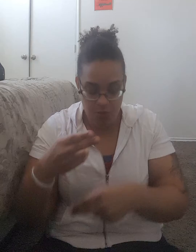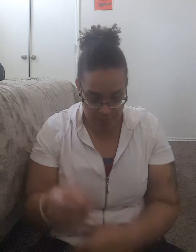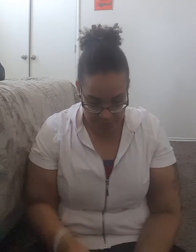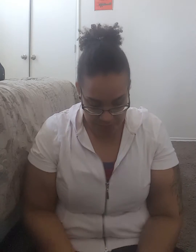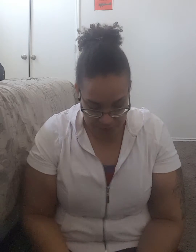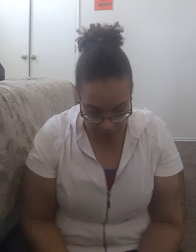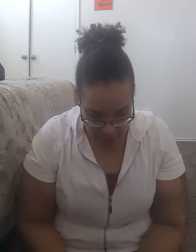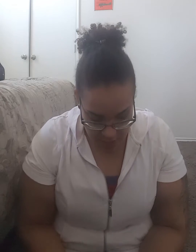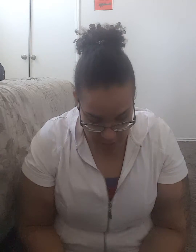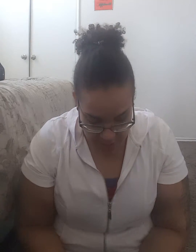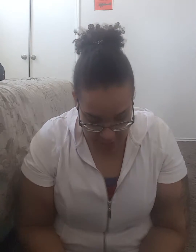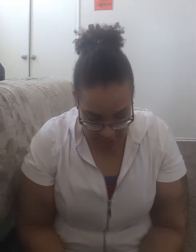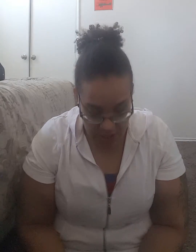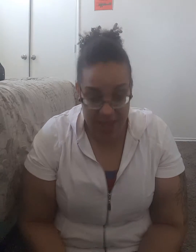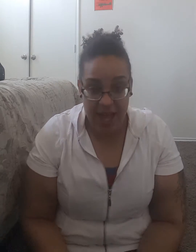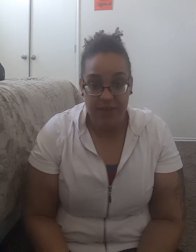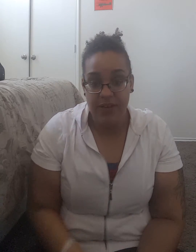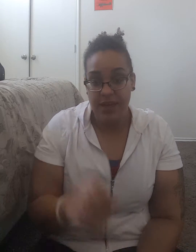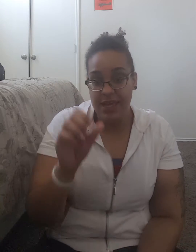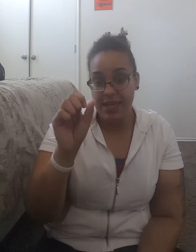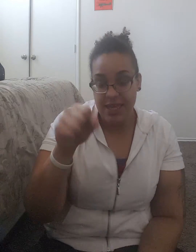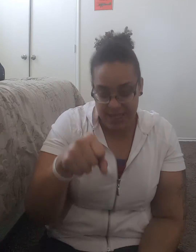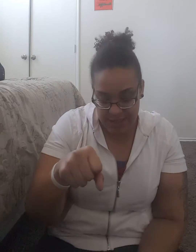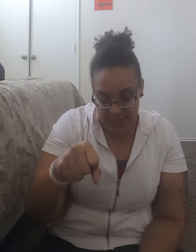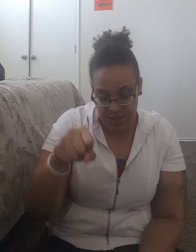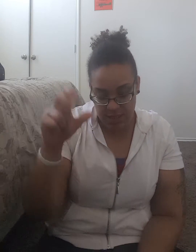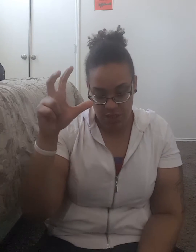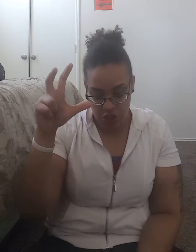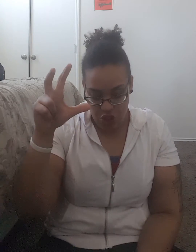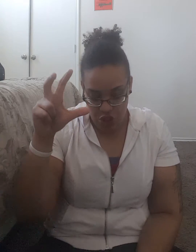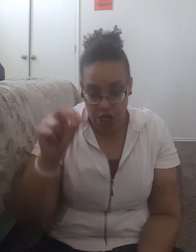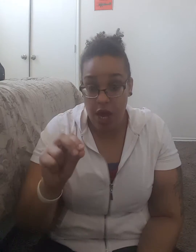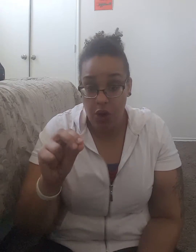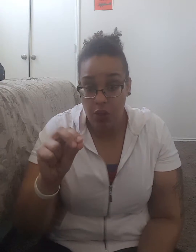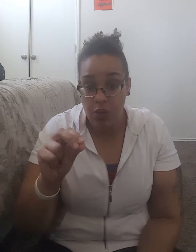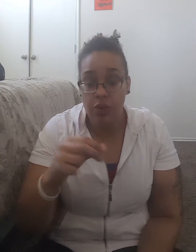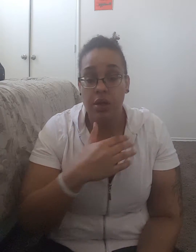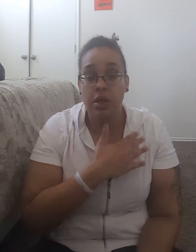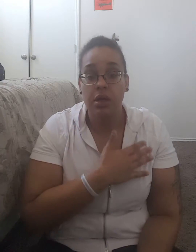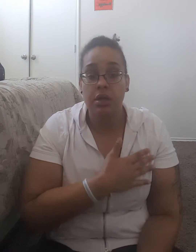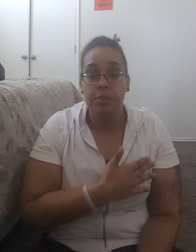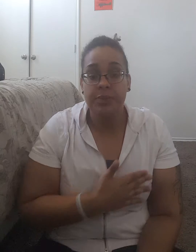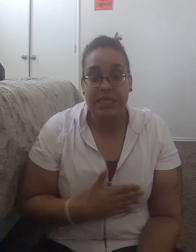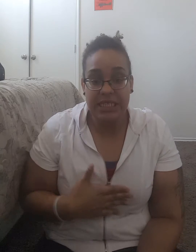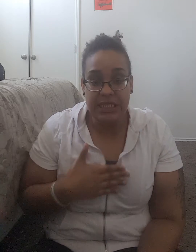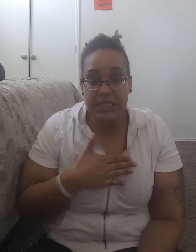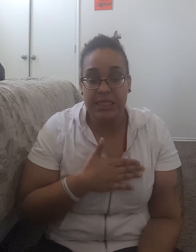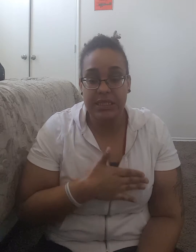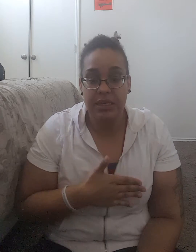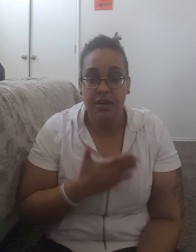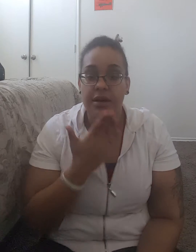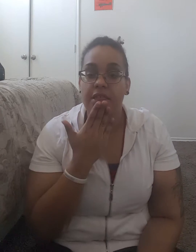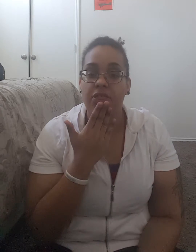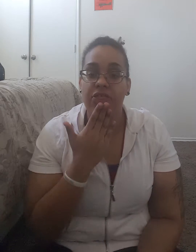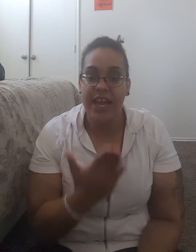Cool? So we have yes, no, please, thank